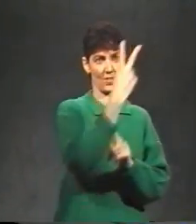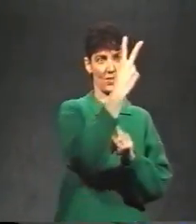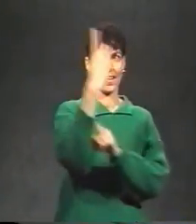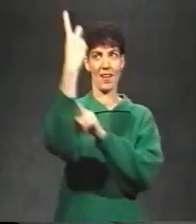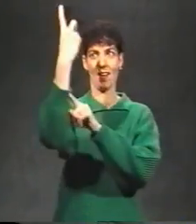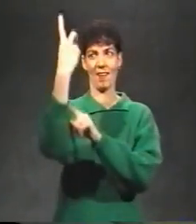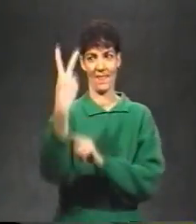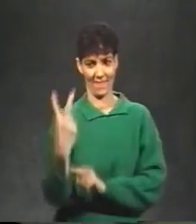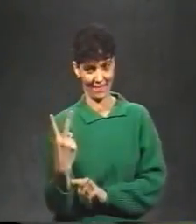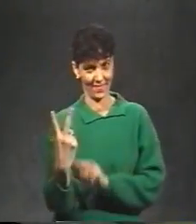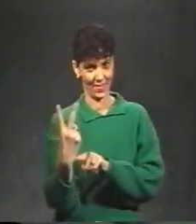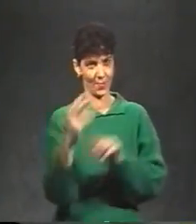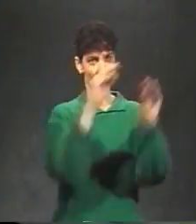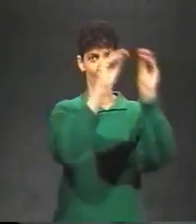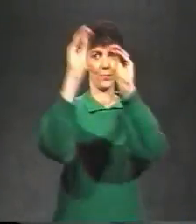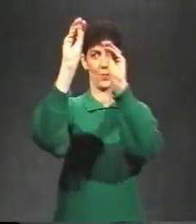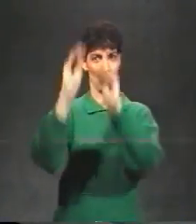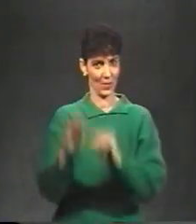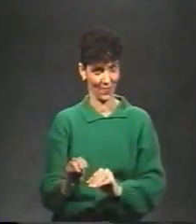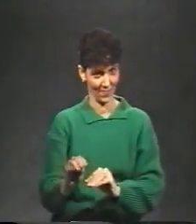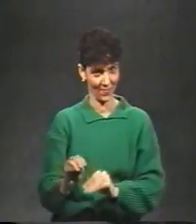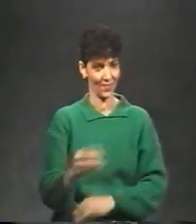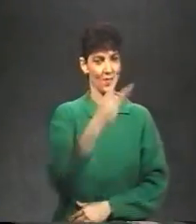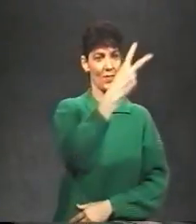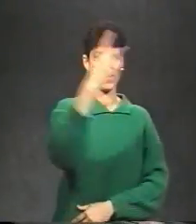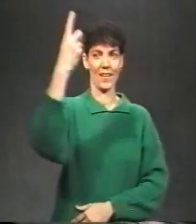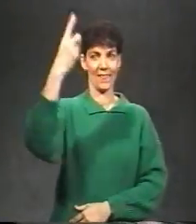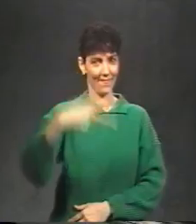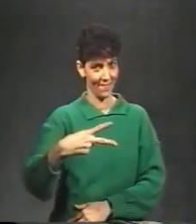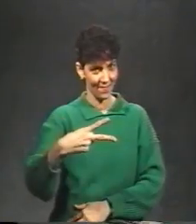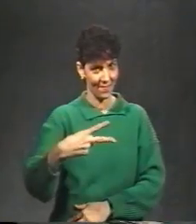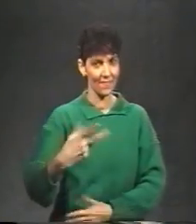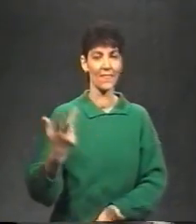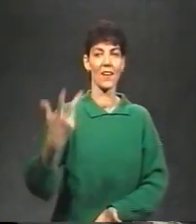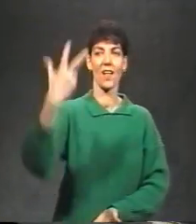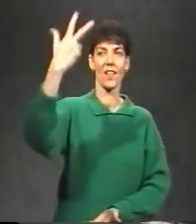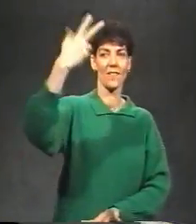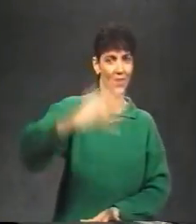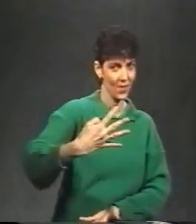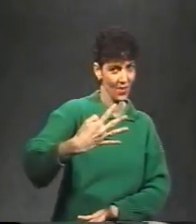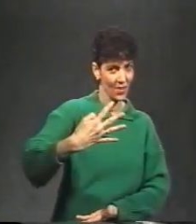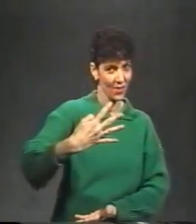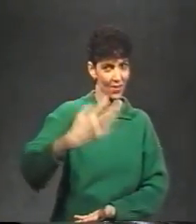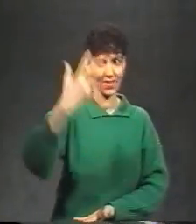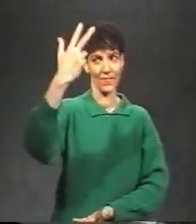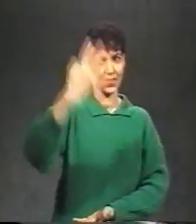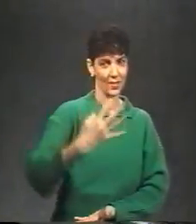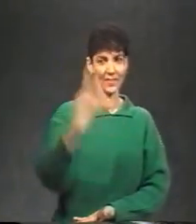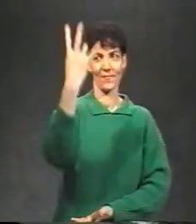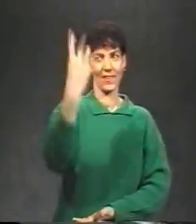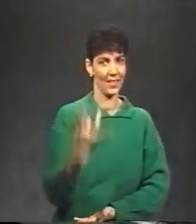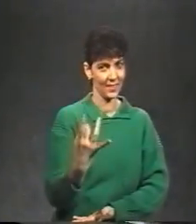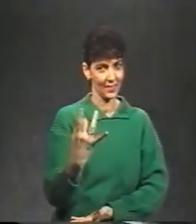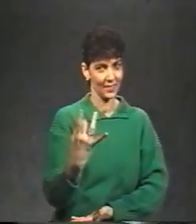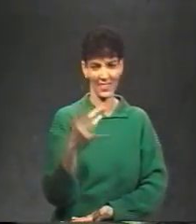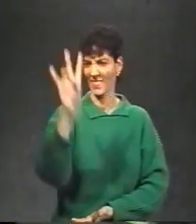2.5. Again, notice that the palm usually faces the signer, even for numbers like 7 and 8.